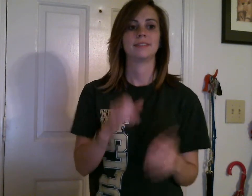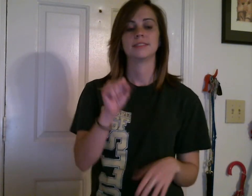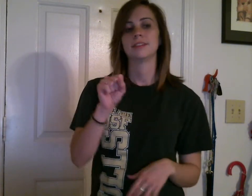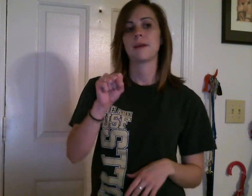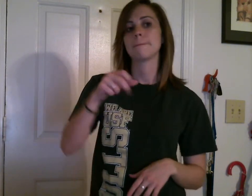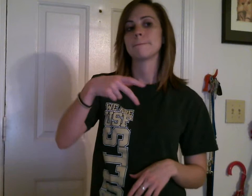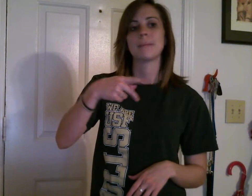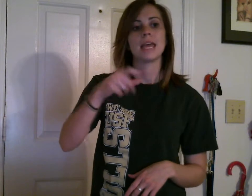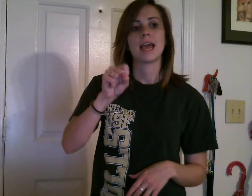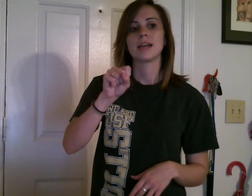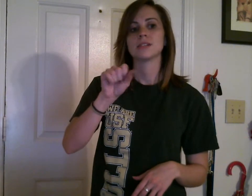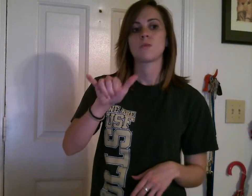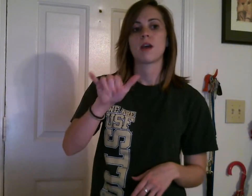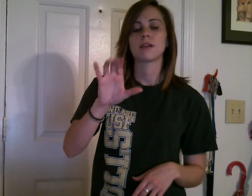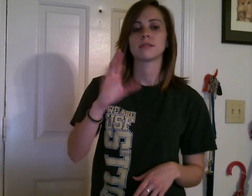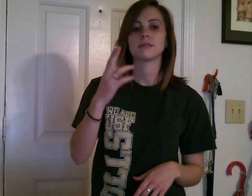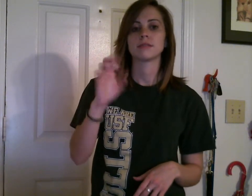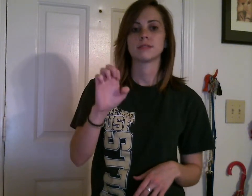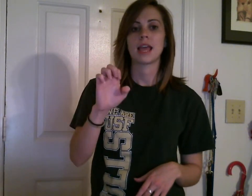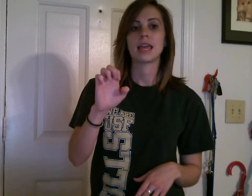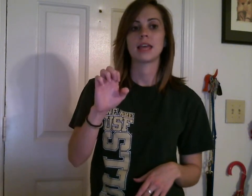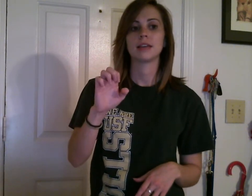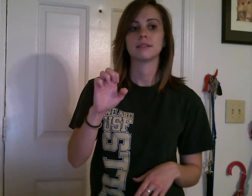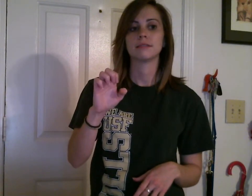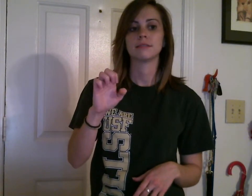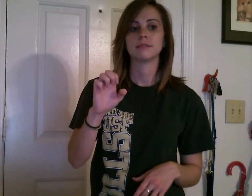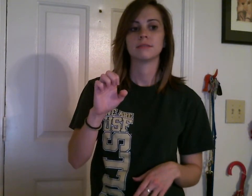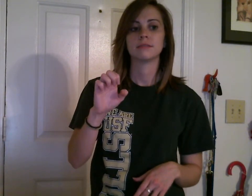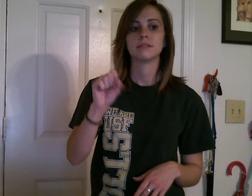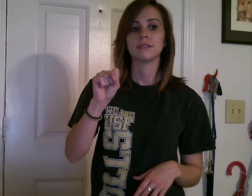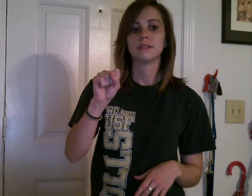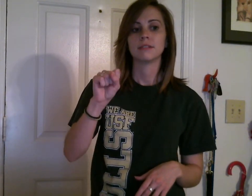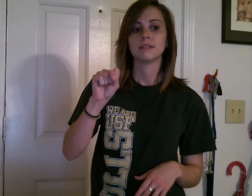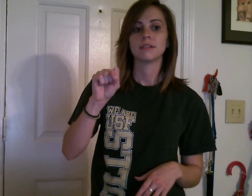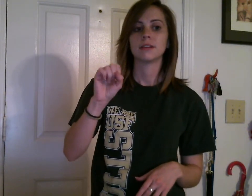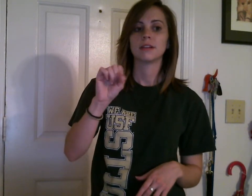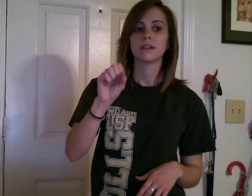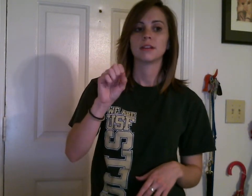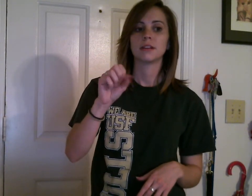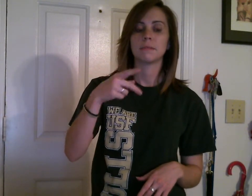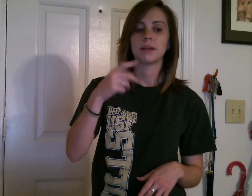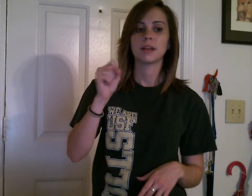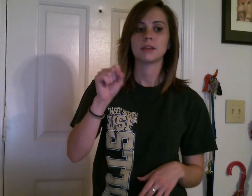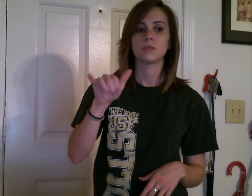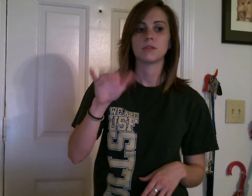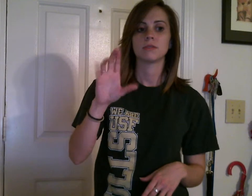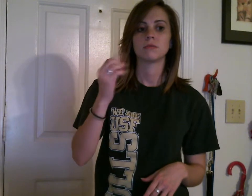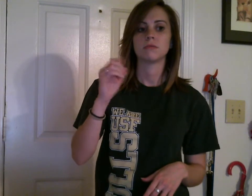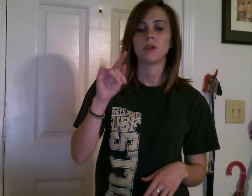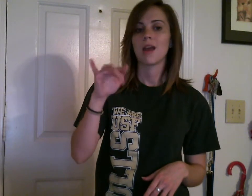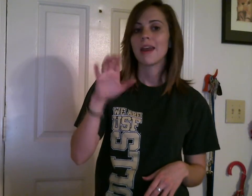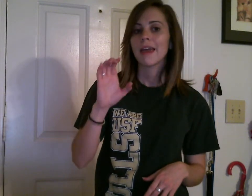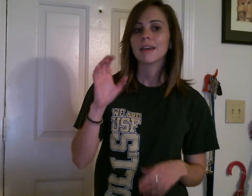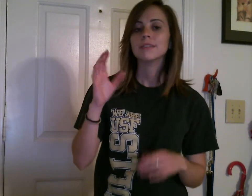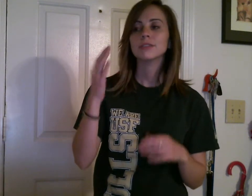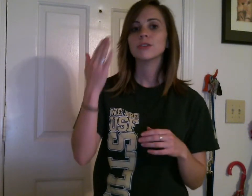mind and spirit, so lots of words come from psyche. Psychotic is one. What's another one? Psychology, psychiatric.